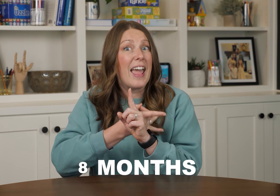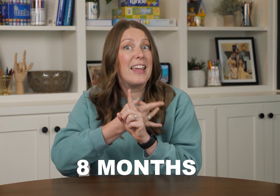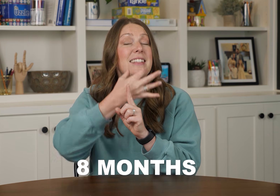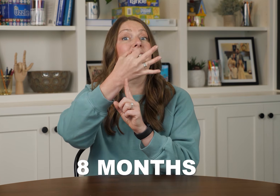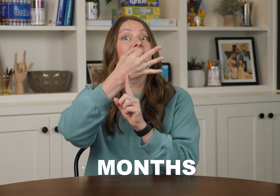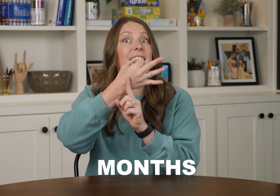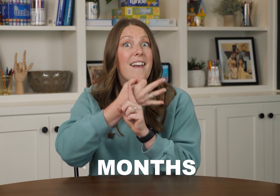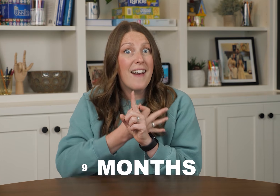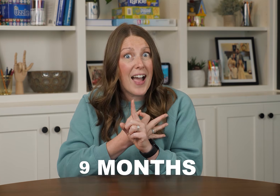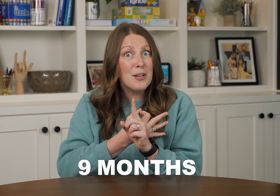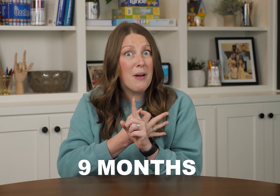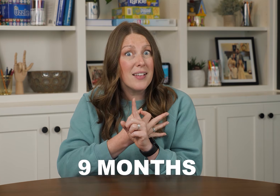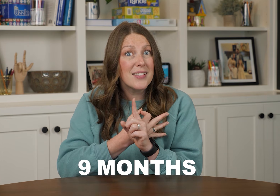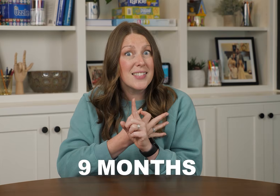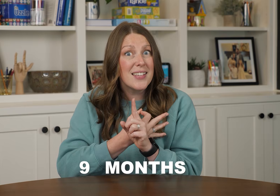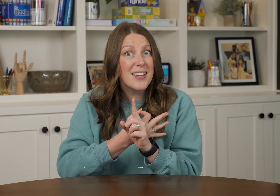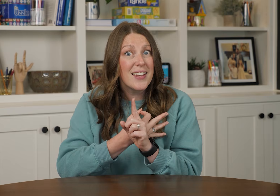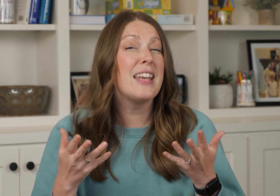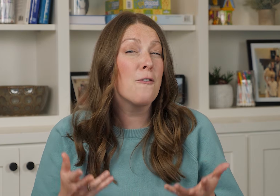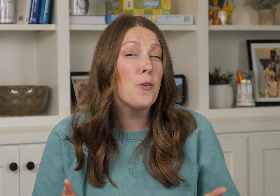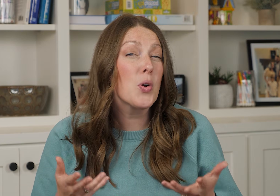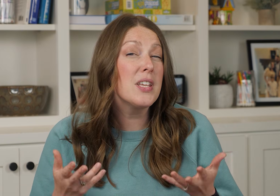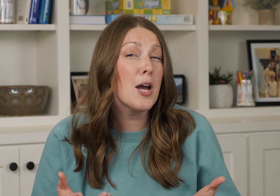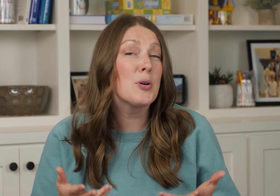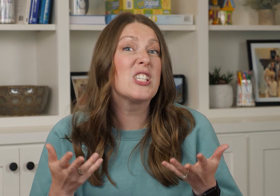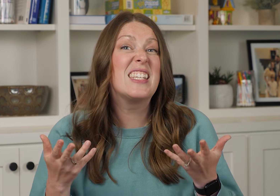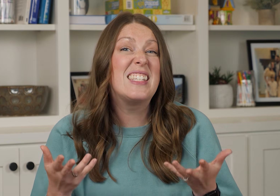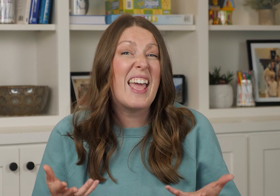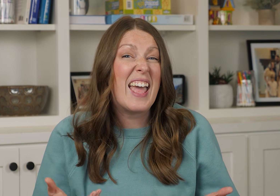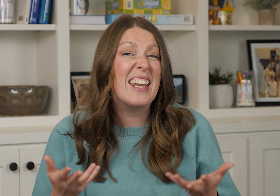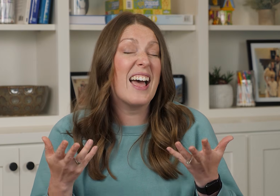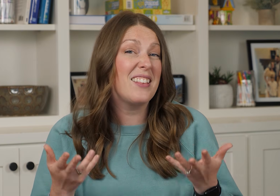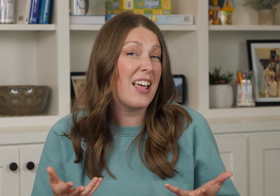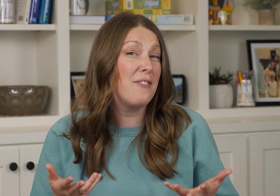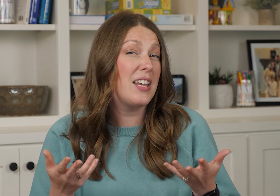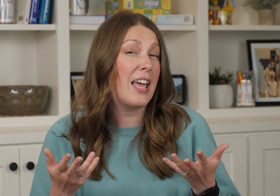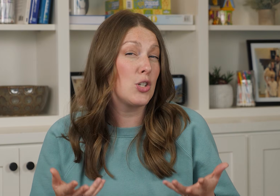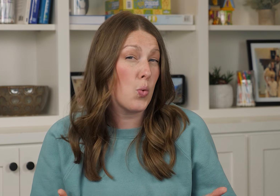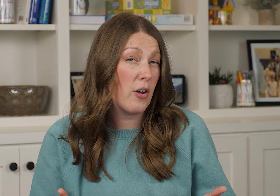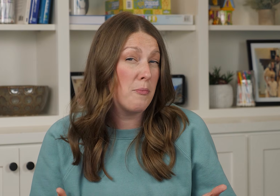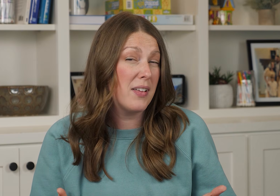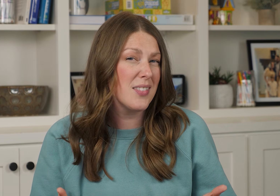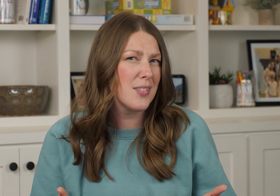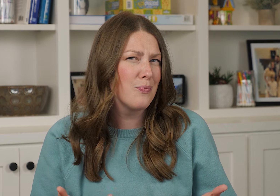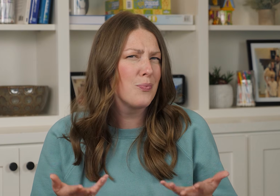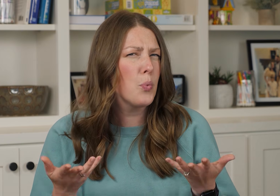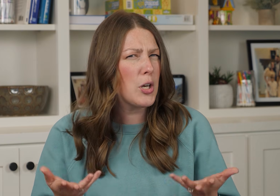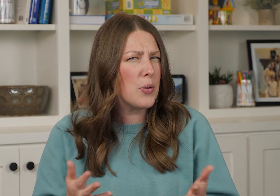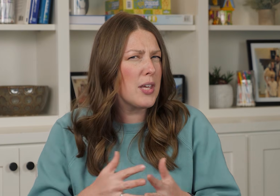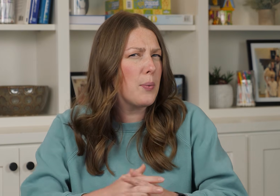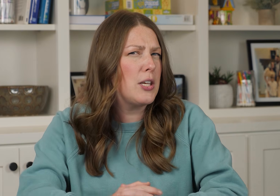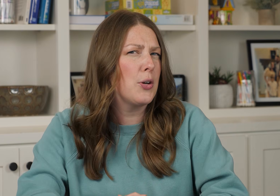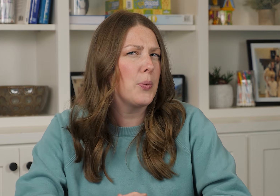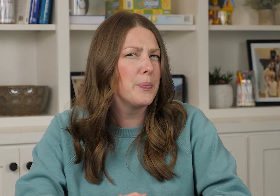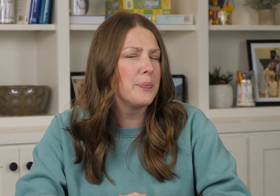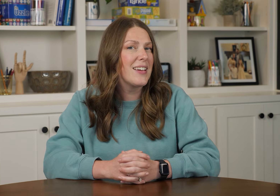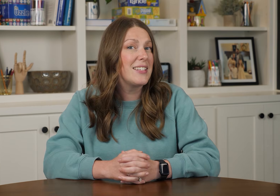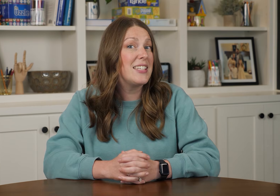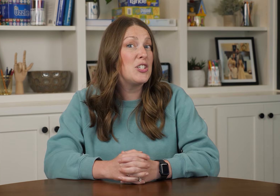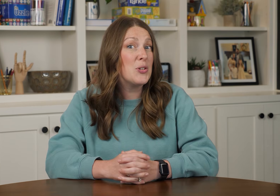8, 9 months. Now for the numbers 10, 11, and 12 months, what do you think we do? Did you